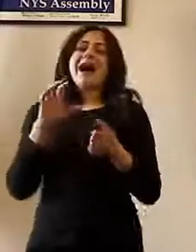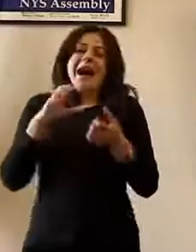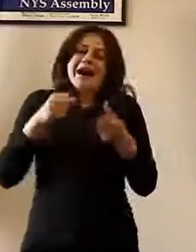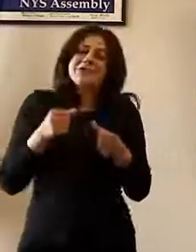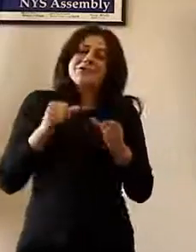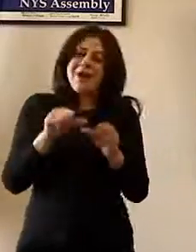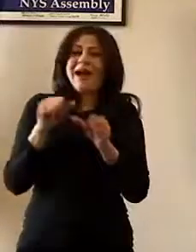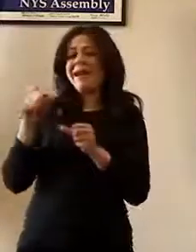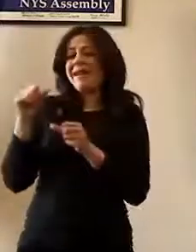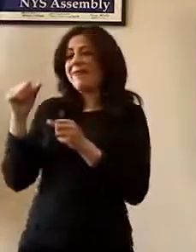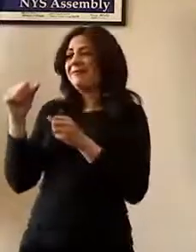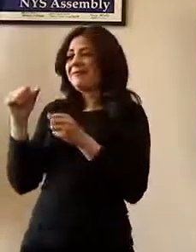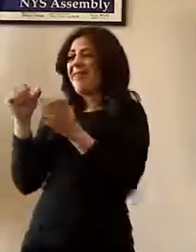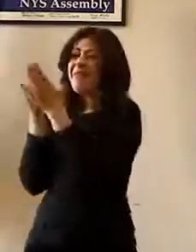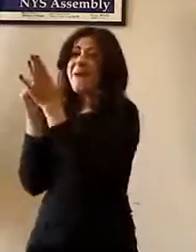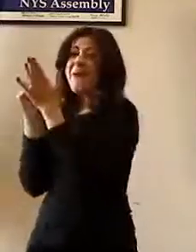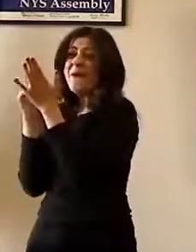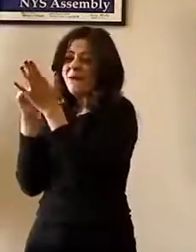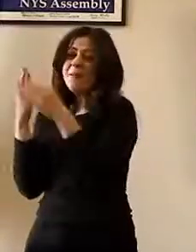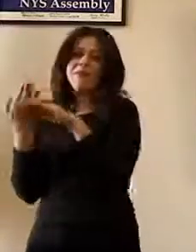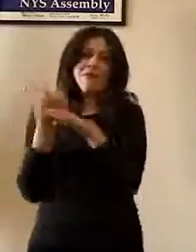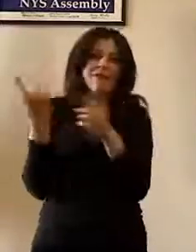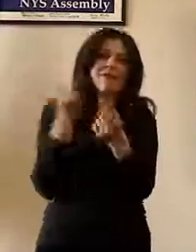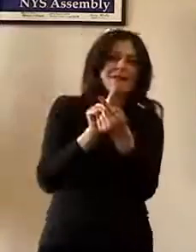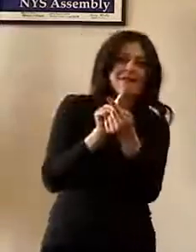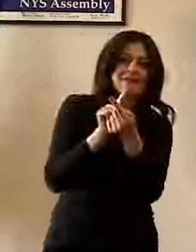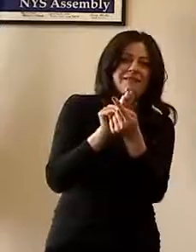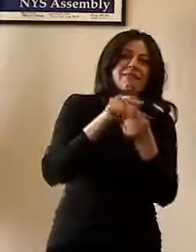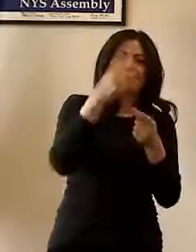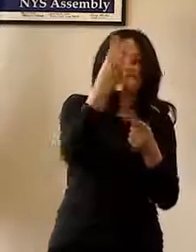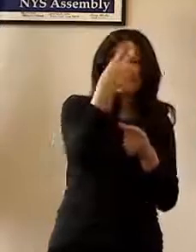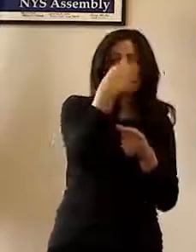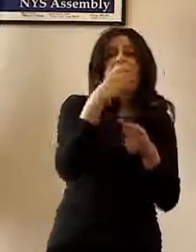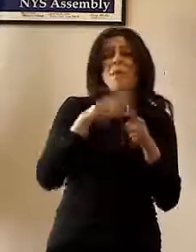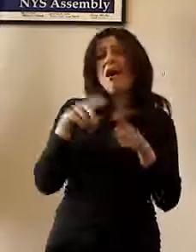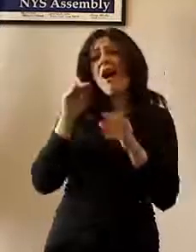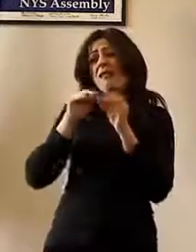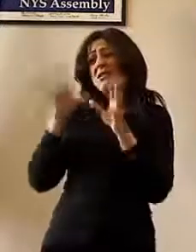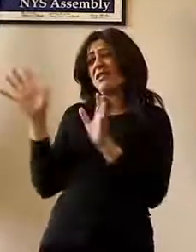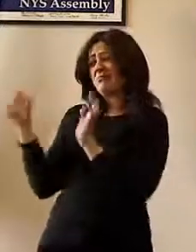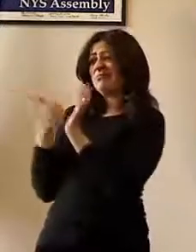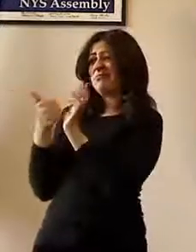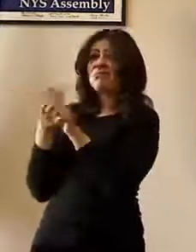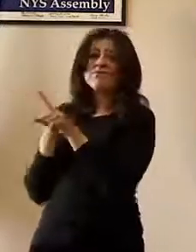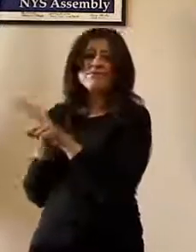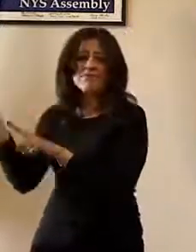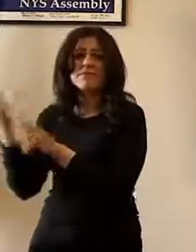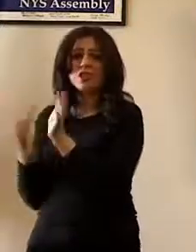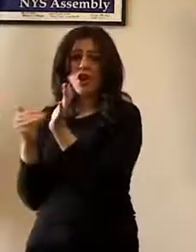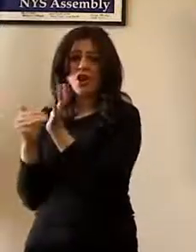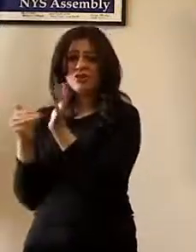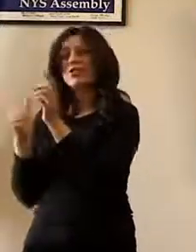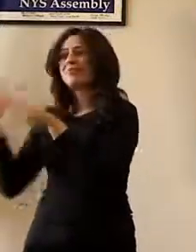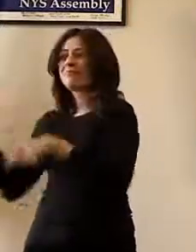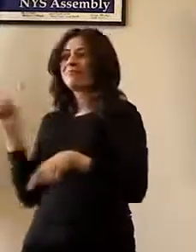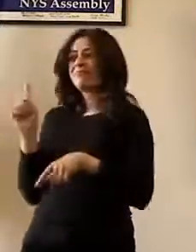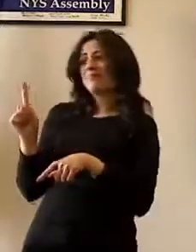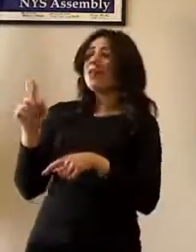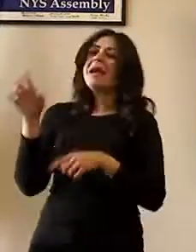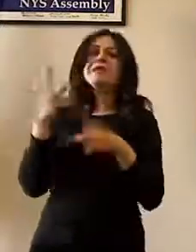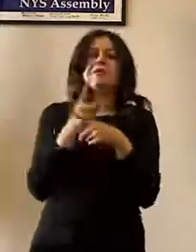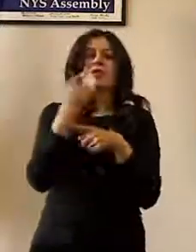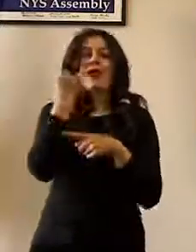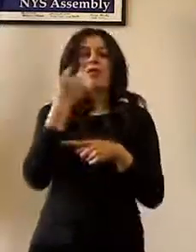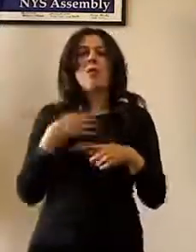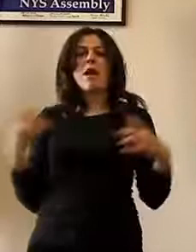as informed as I can. But obviously, folks like to hear from you, especially when you wear your white coat.